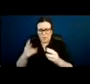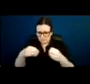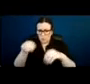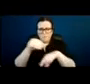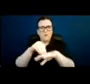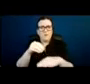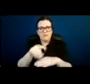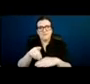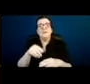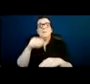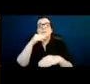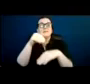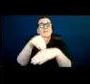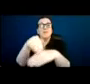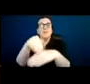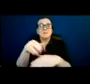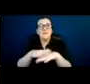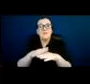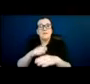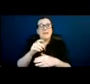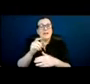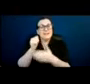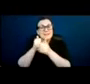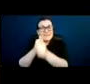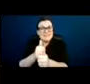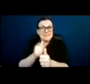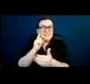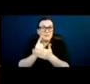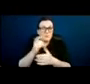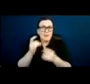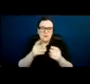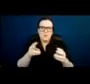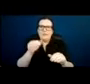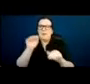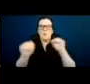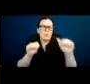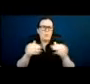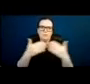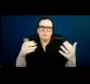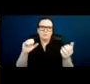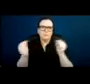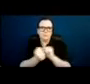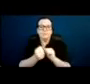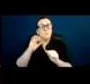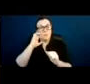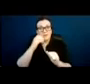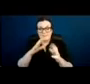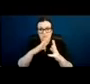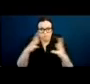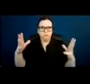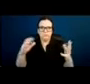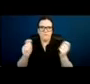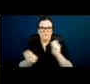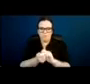Making will be far reaching and because of the scale of the reform in this jurisdiction, we do need to